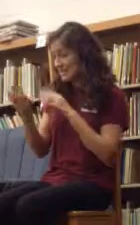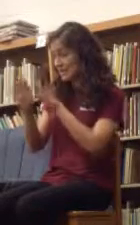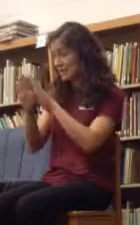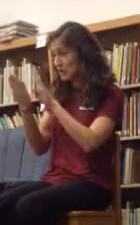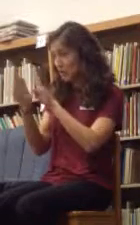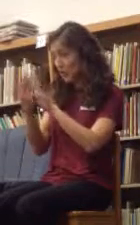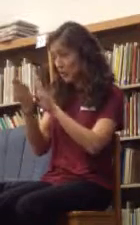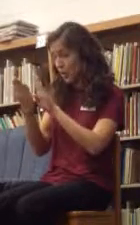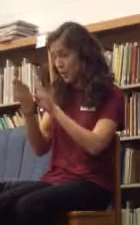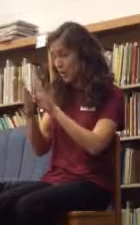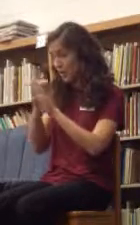triangle's door.